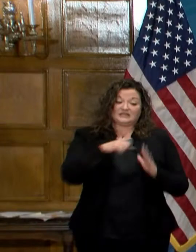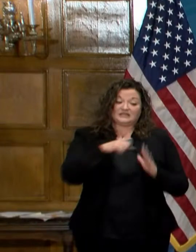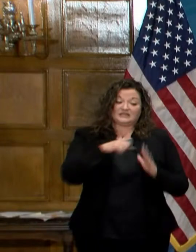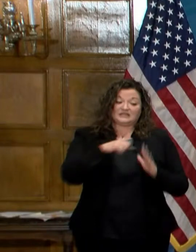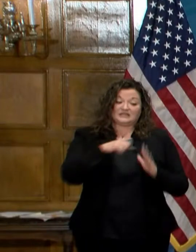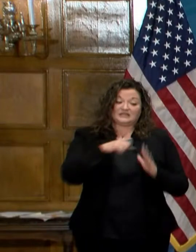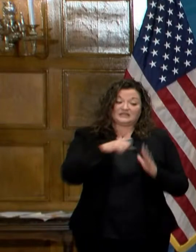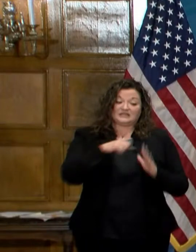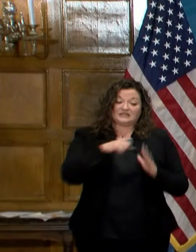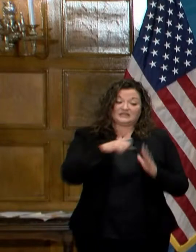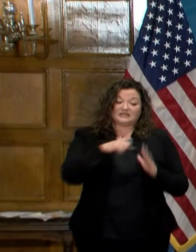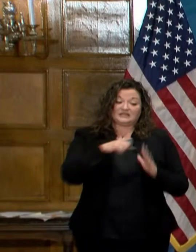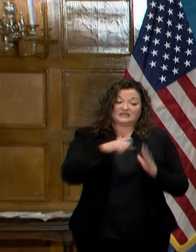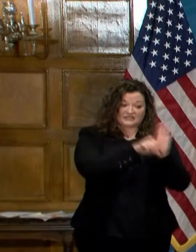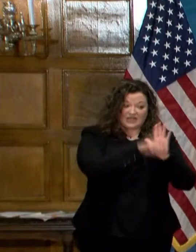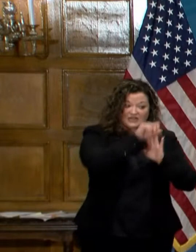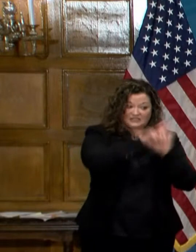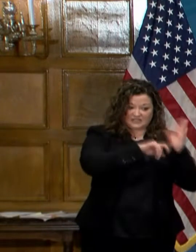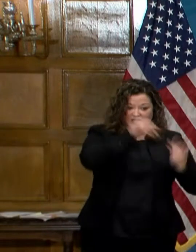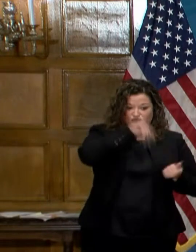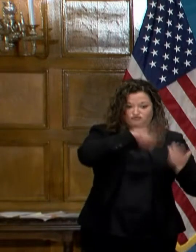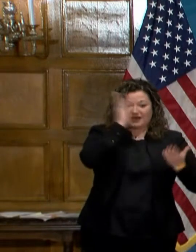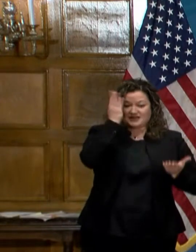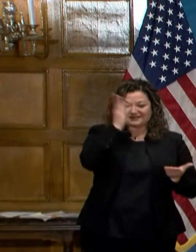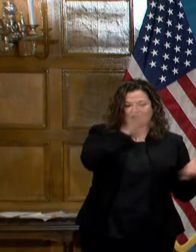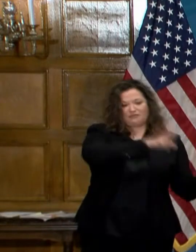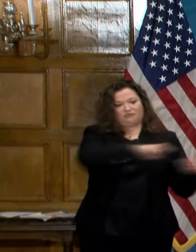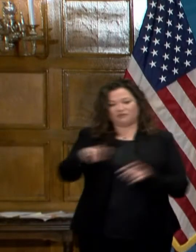to vaccinations, and